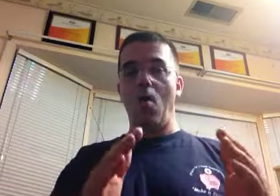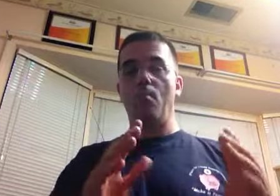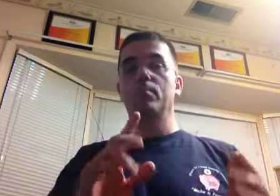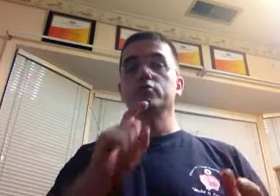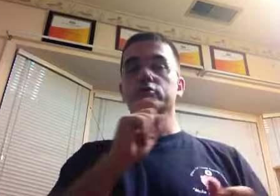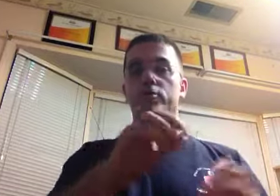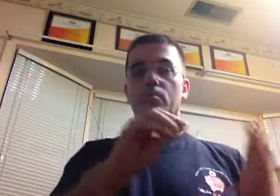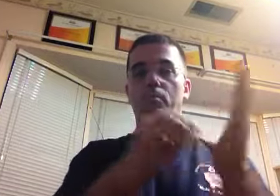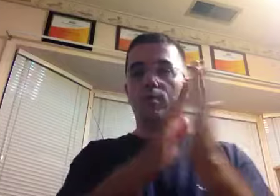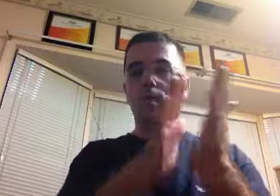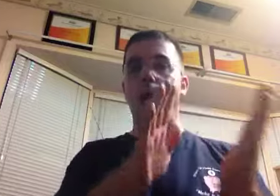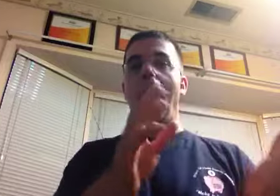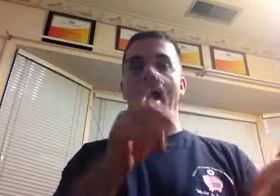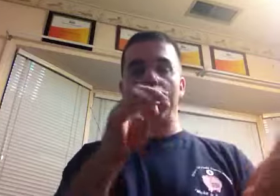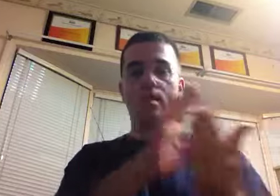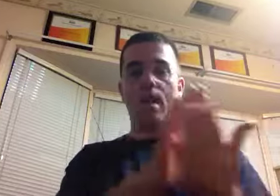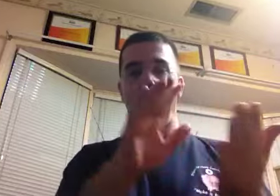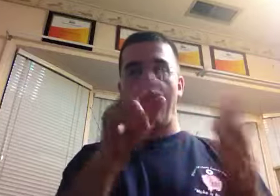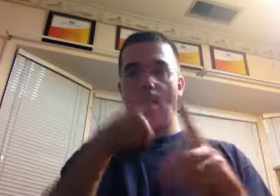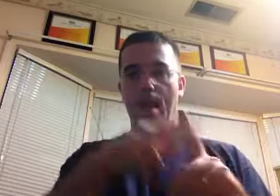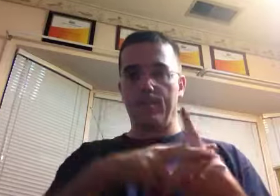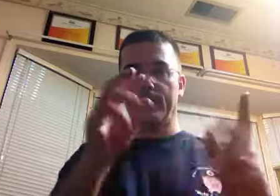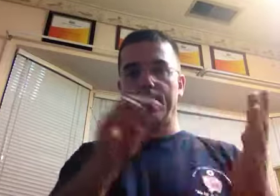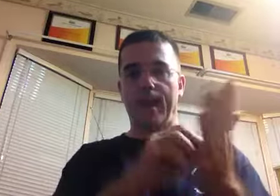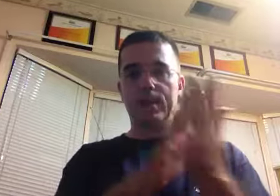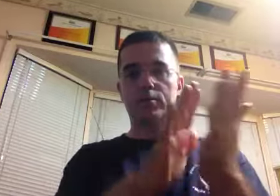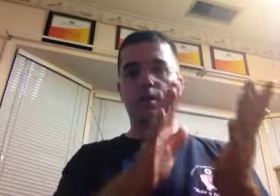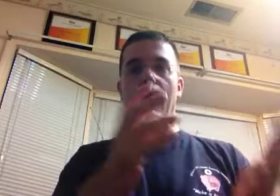home phone number on the application as if it's hers.